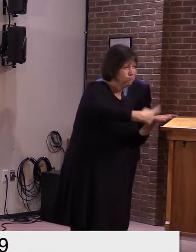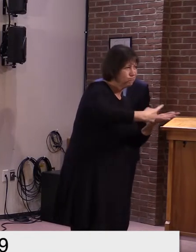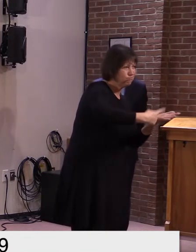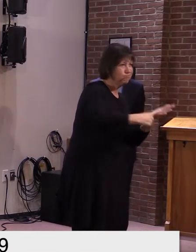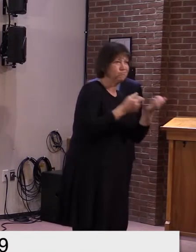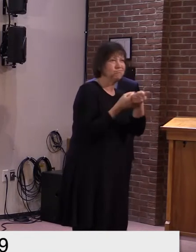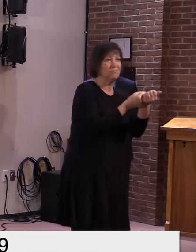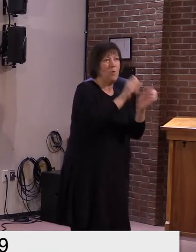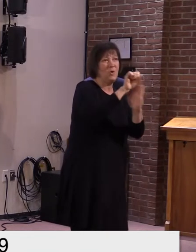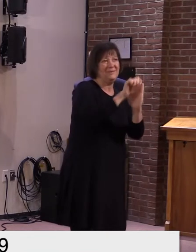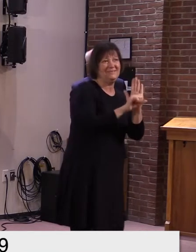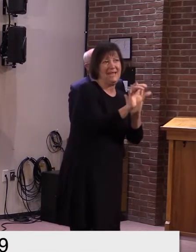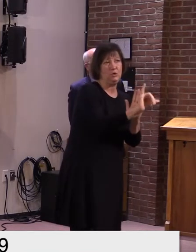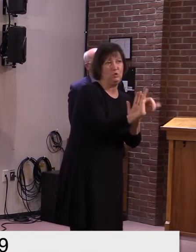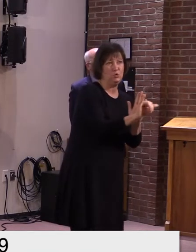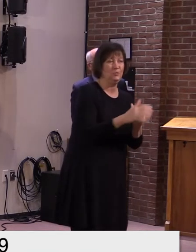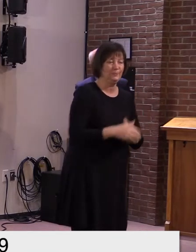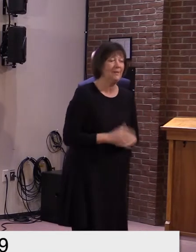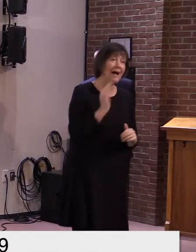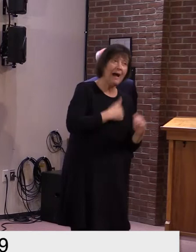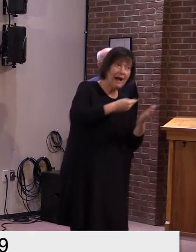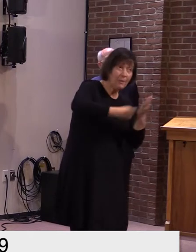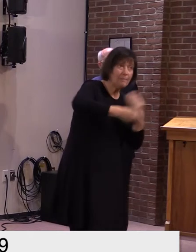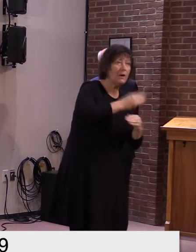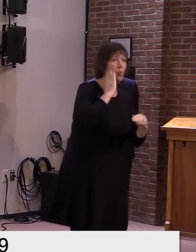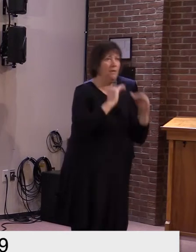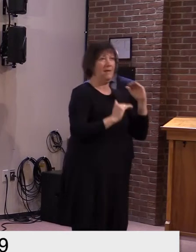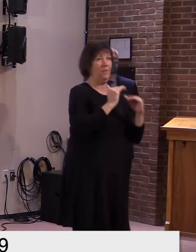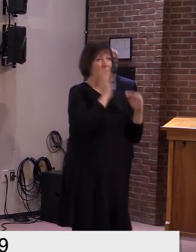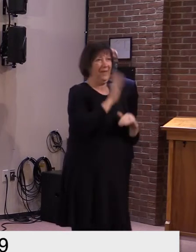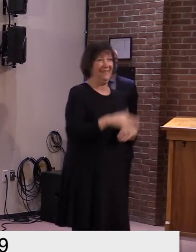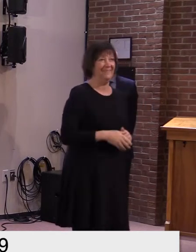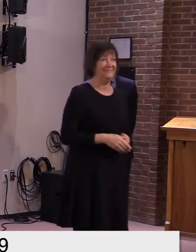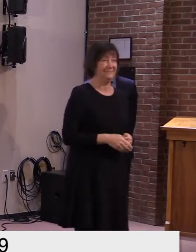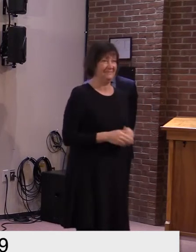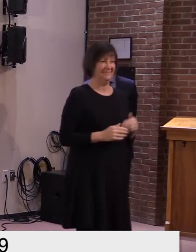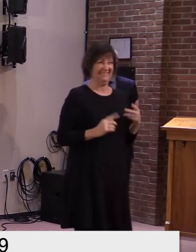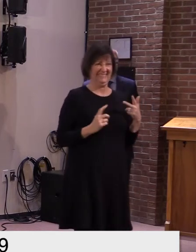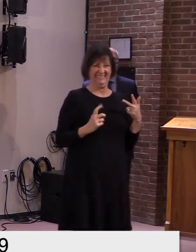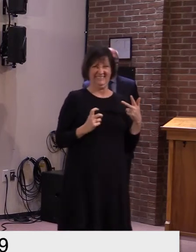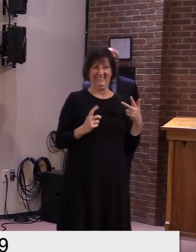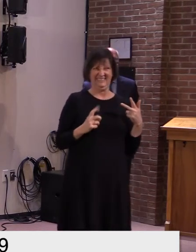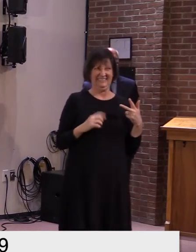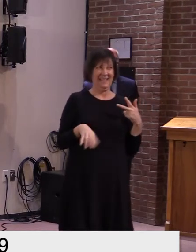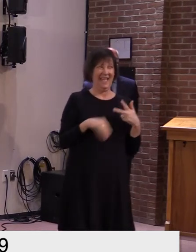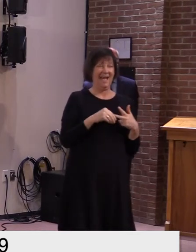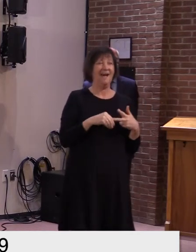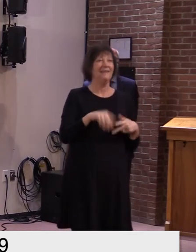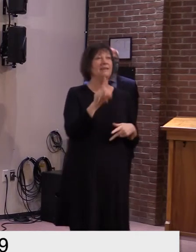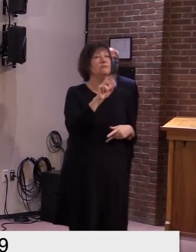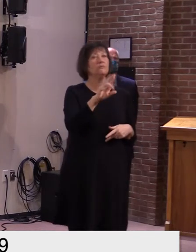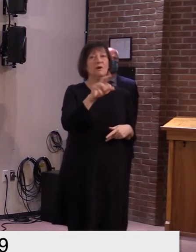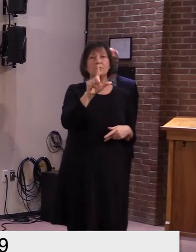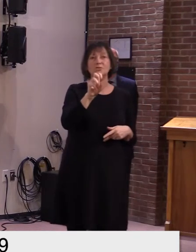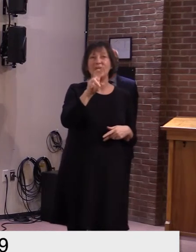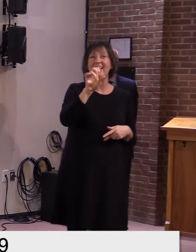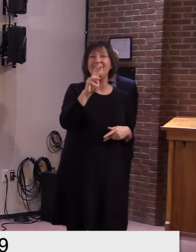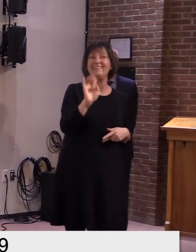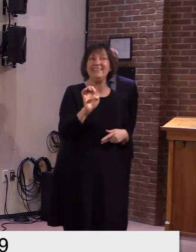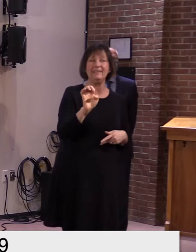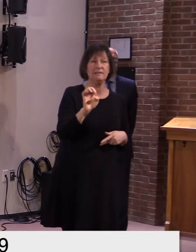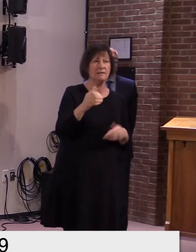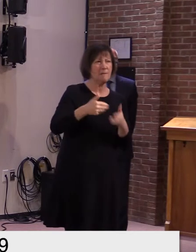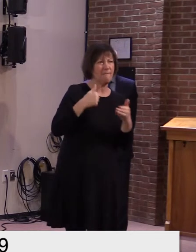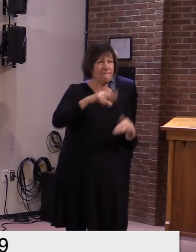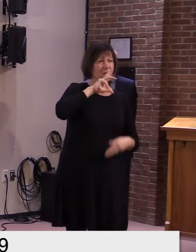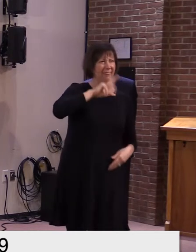reality. And then one last follow-up question for Dr. Levine. A few weeks ago, leading up to Thanksgiving, we said that 70%